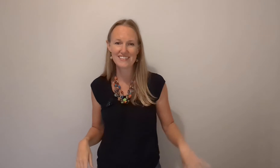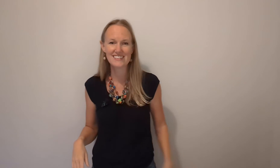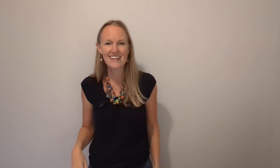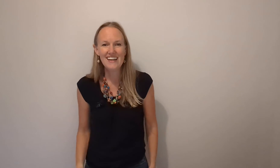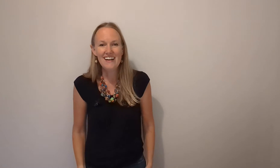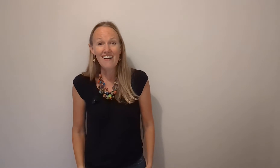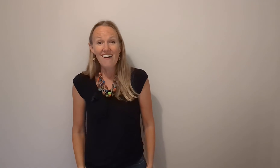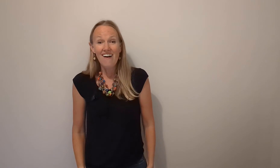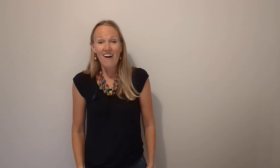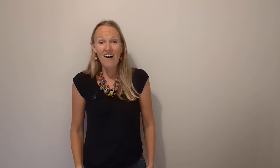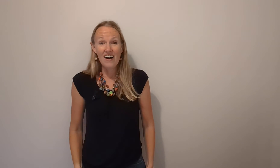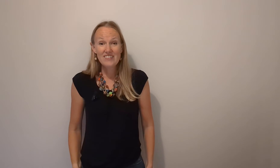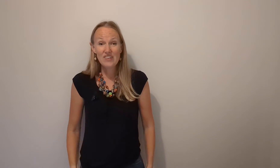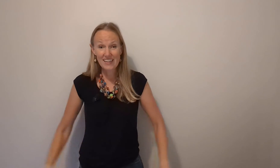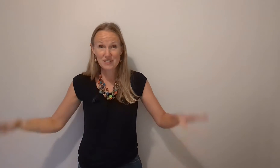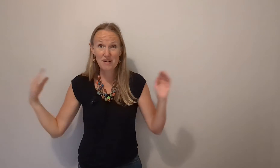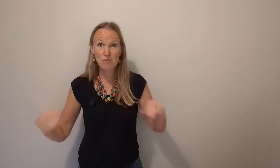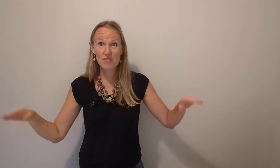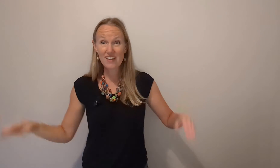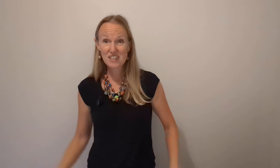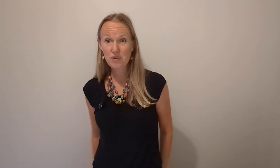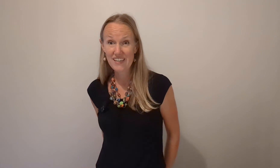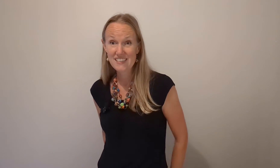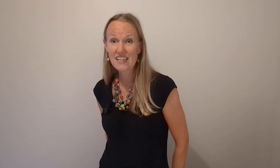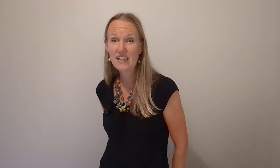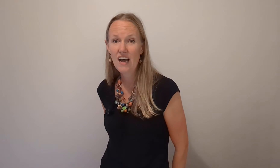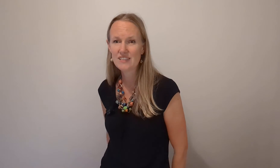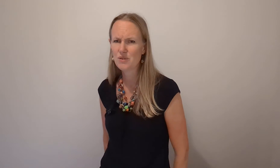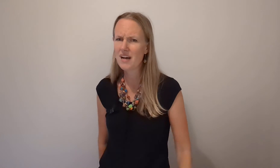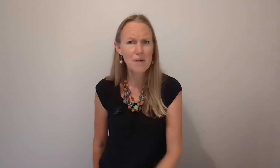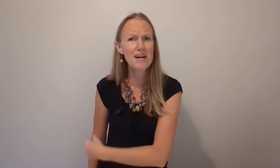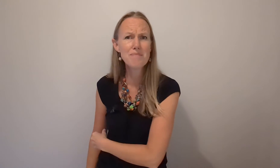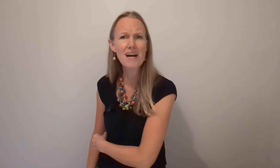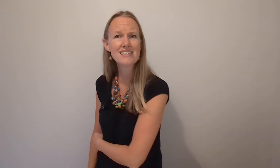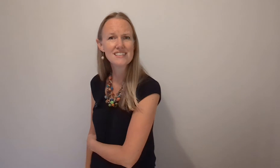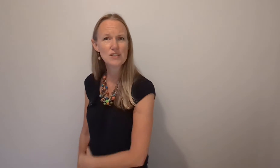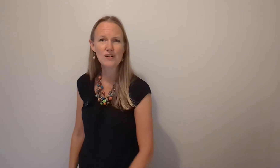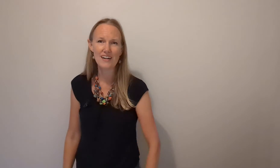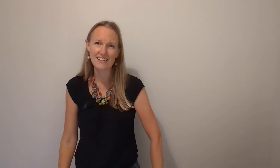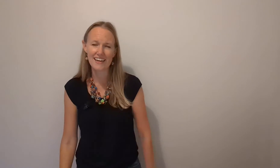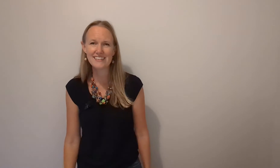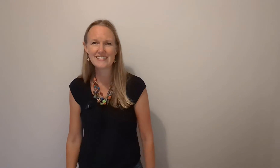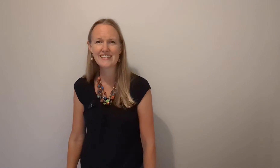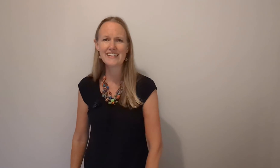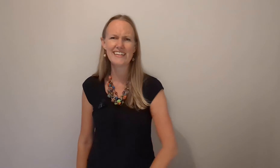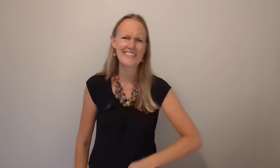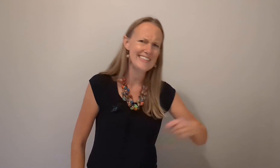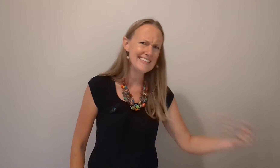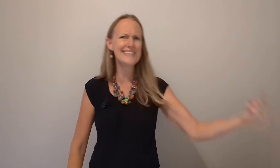is. Okay, so now we're moving on to the bridge. So come on, my soul, okay? So you're like,